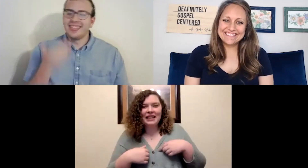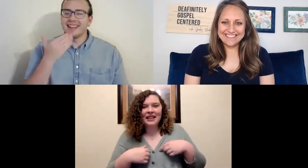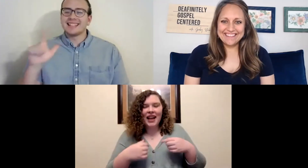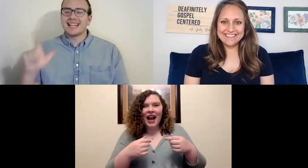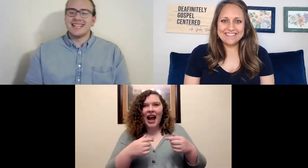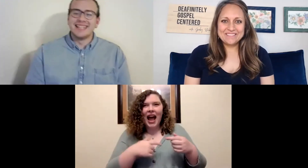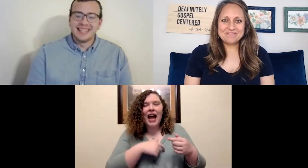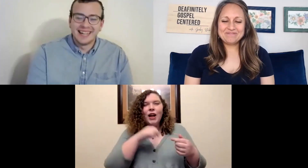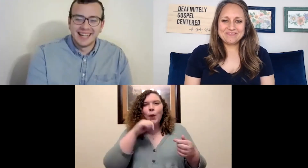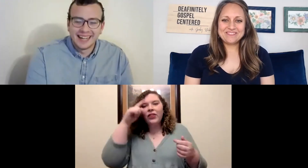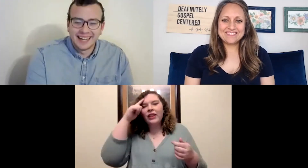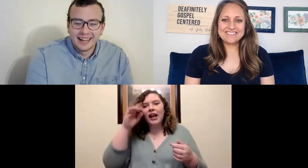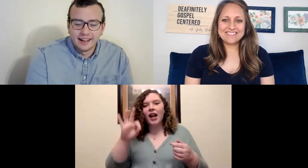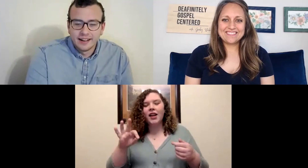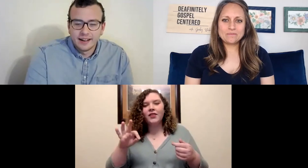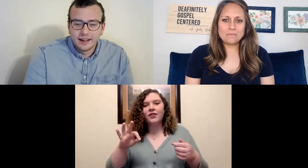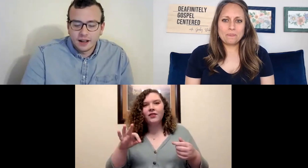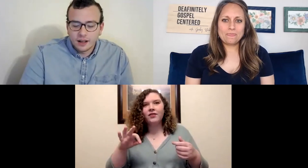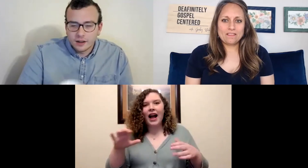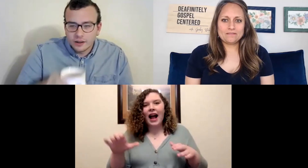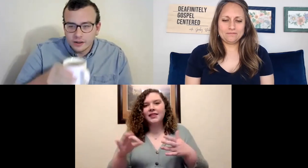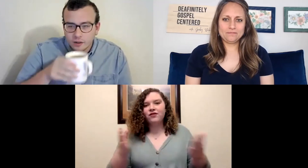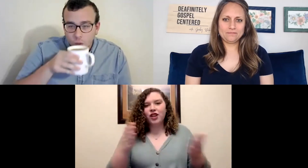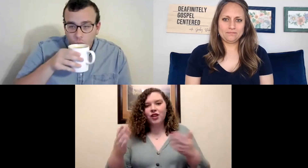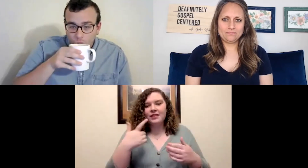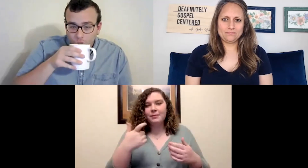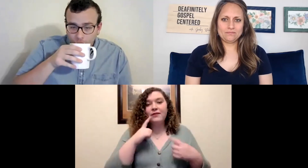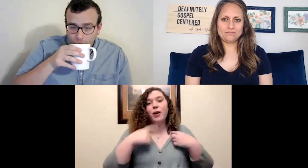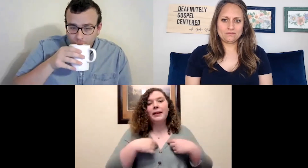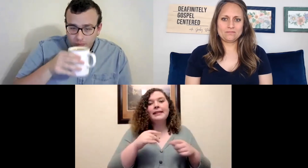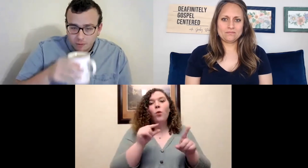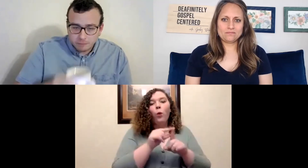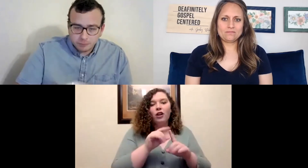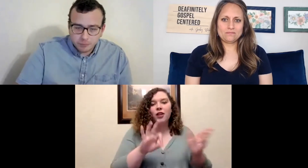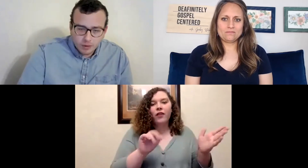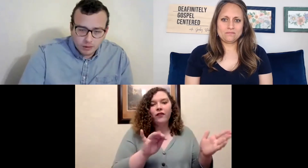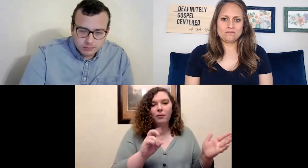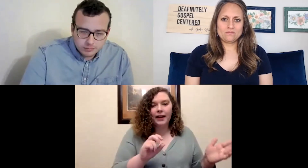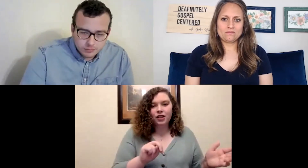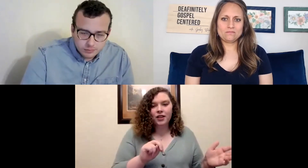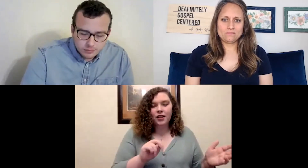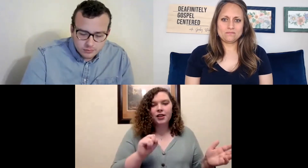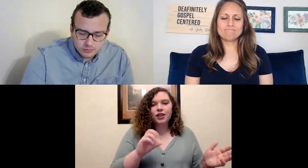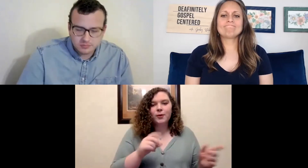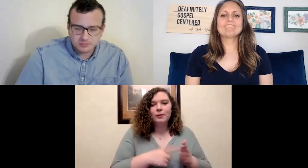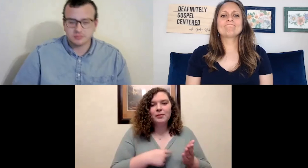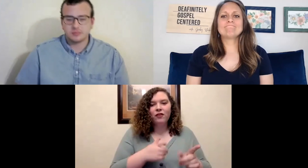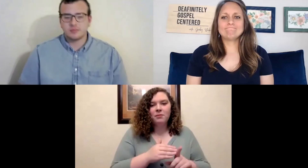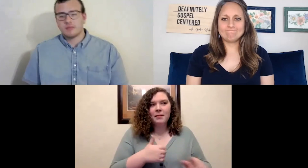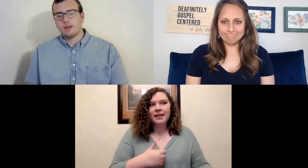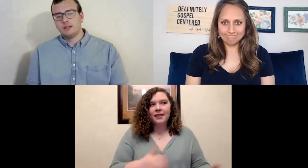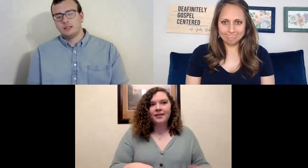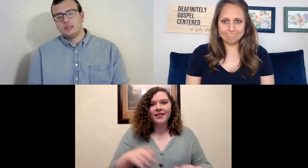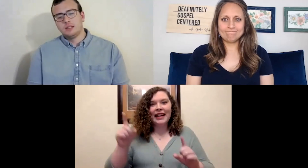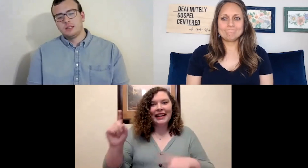Okay. So for me, I wouldn't be as likely to think of acts of service because for me, I receive